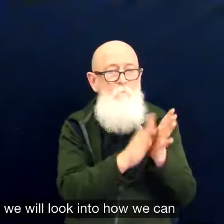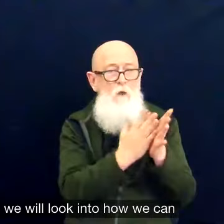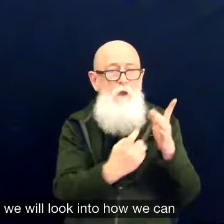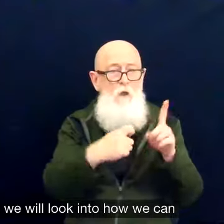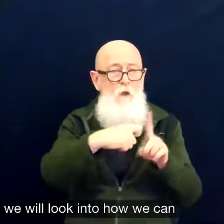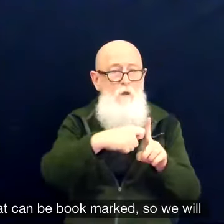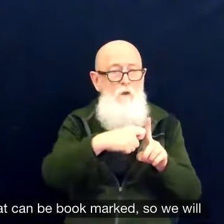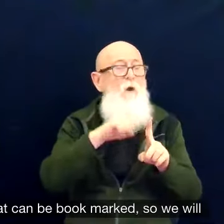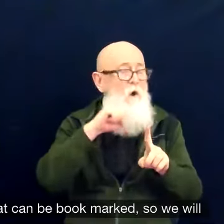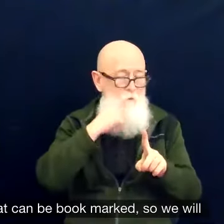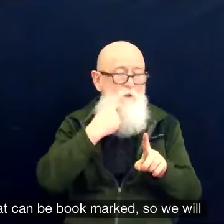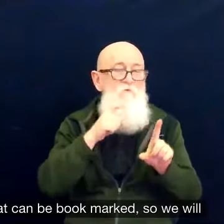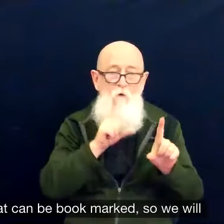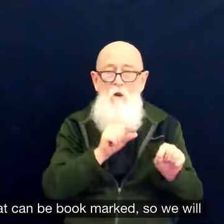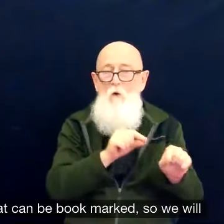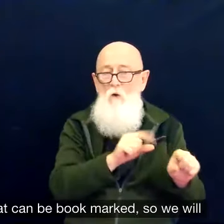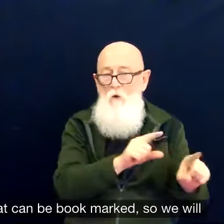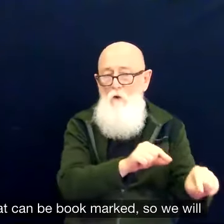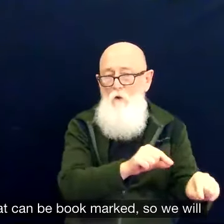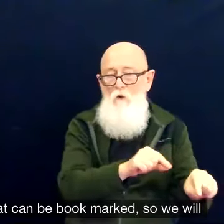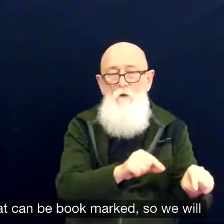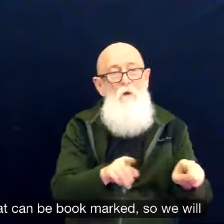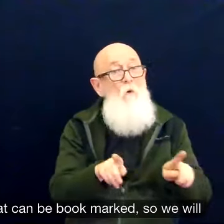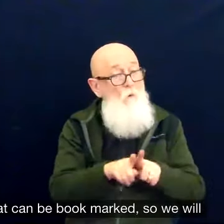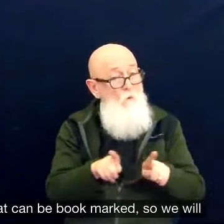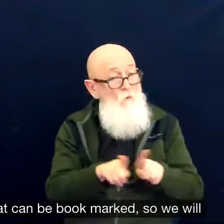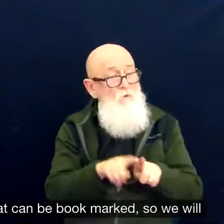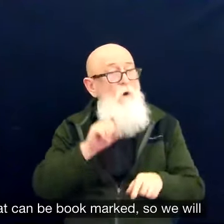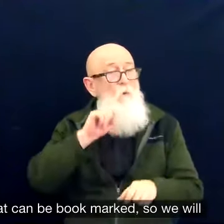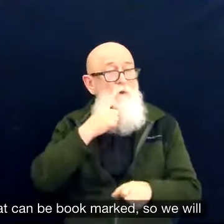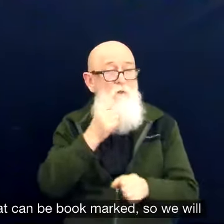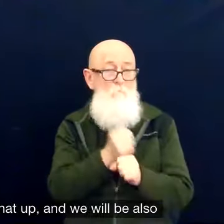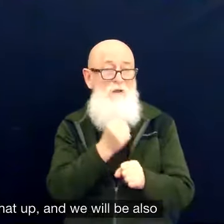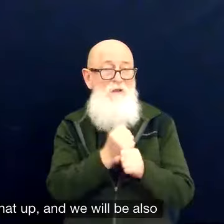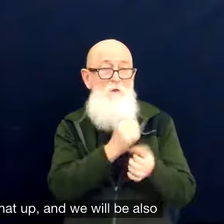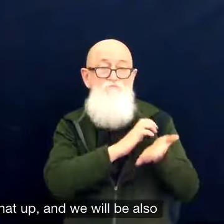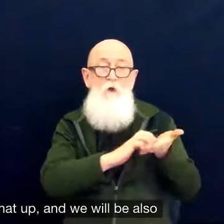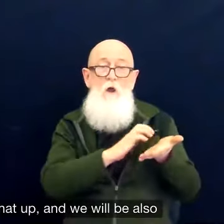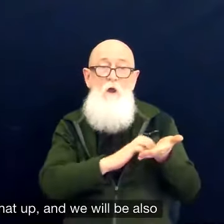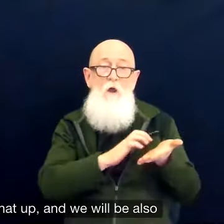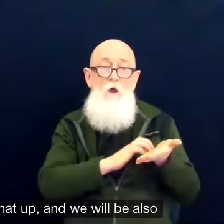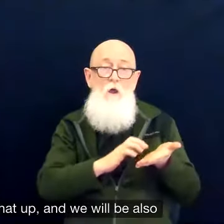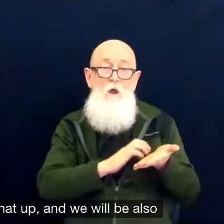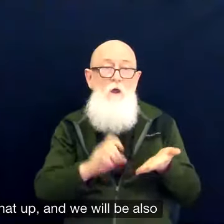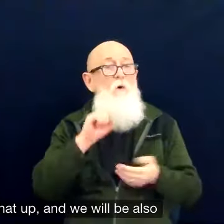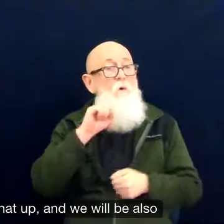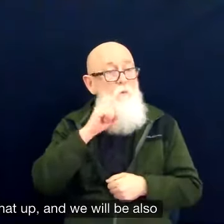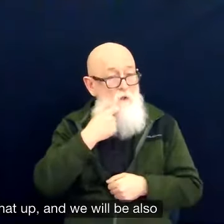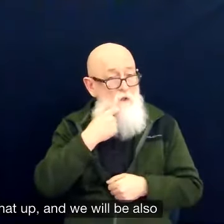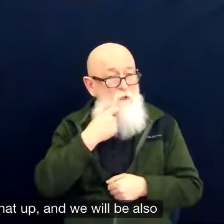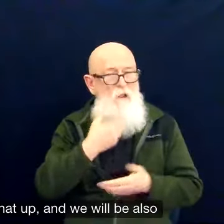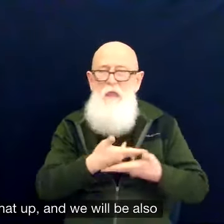up, and we will also be getting it formatted and brailled, and take out any of